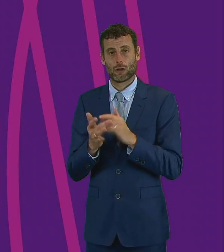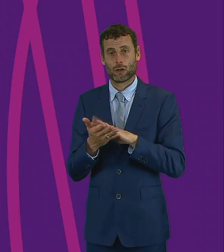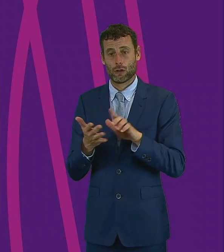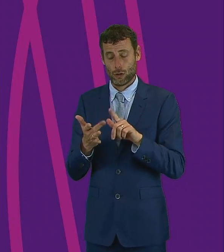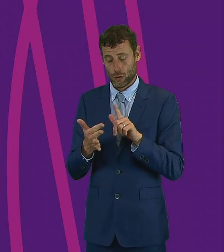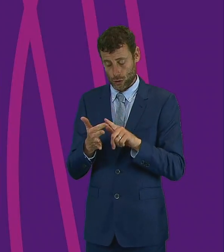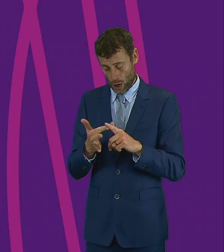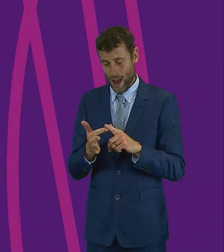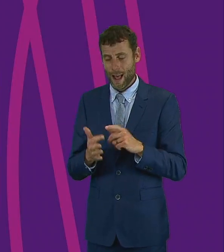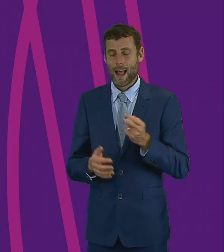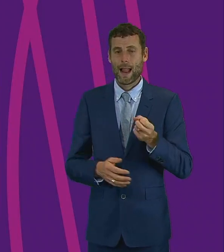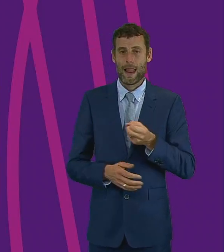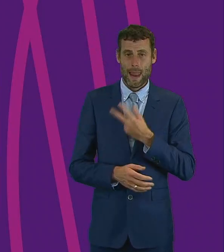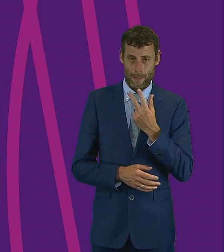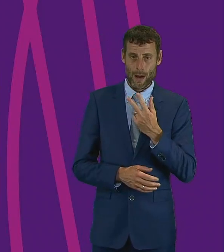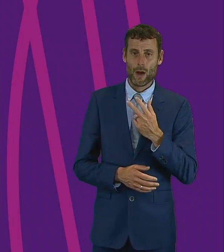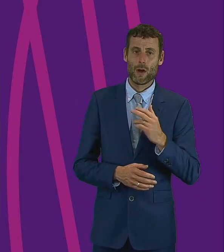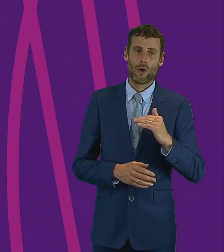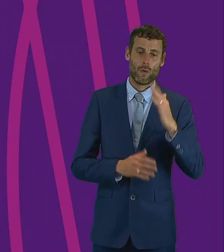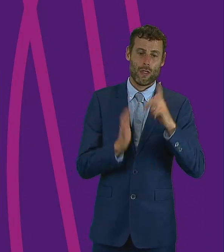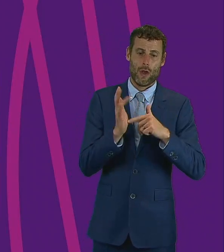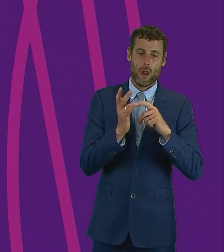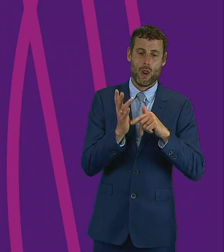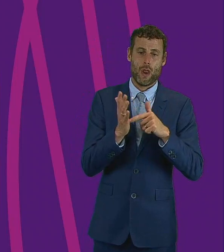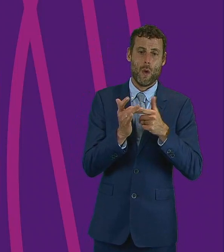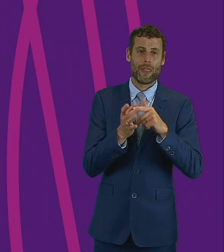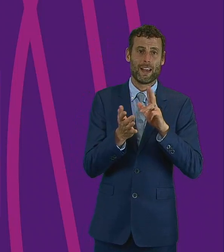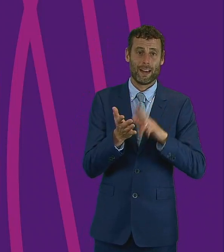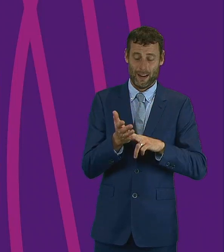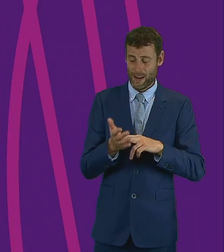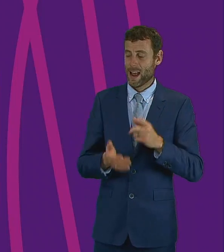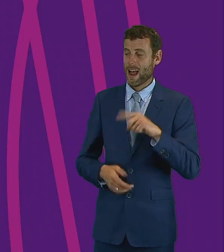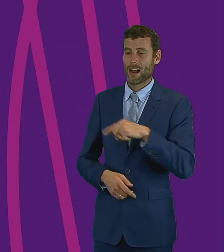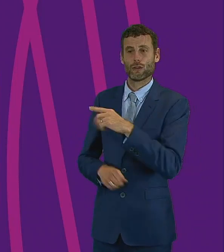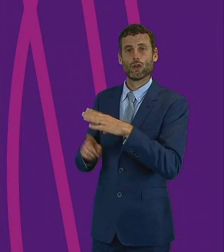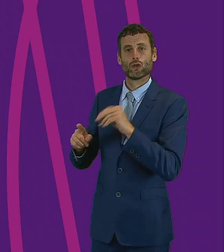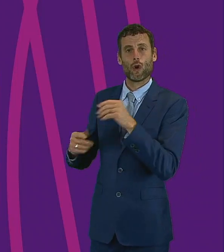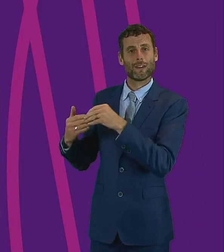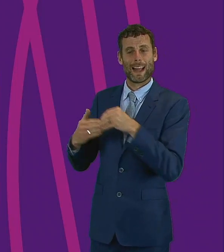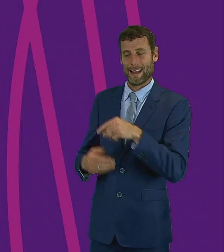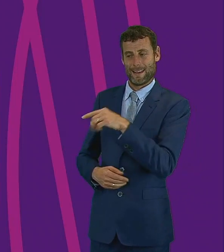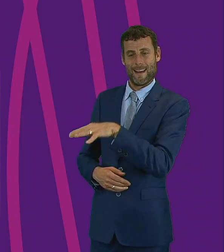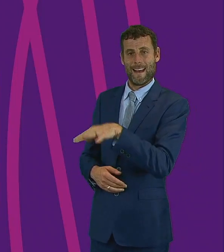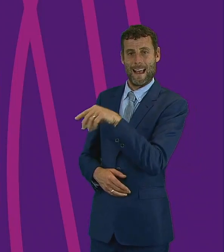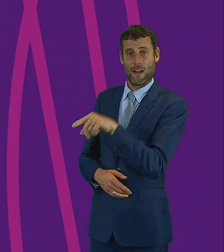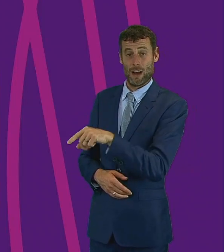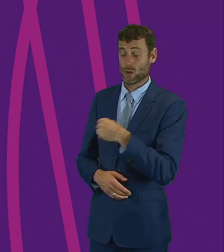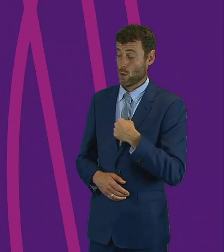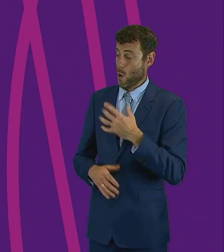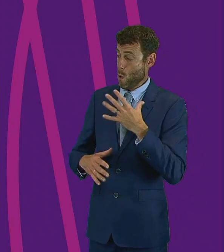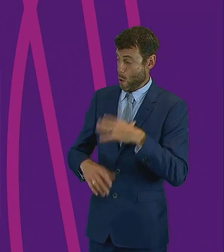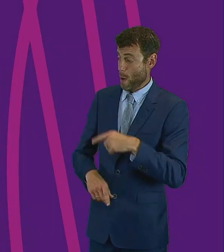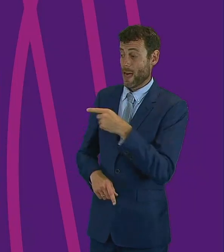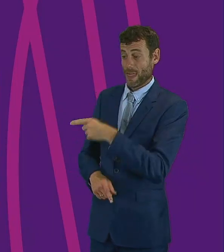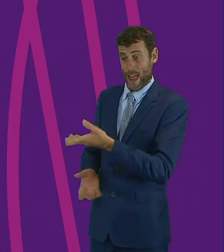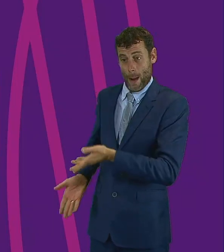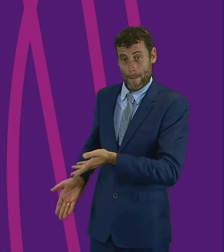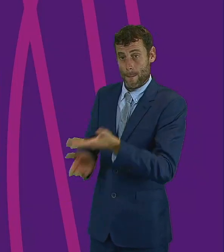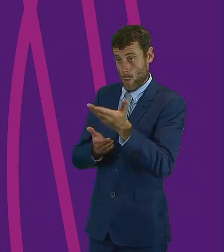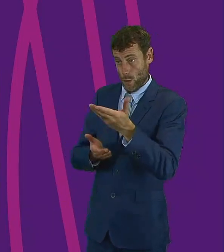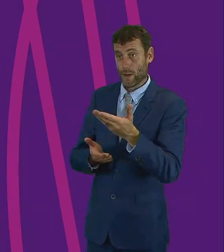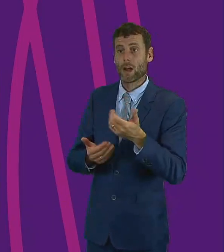Lothian and Tory-led Aberdeenshire. And I hope to see progress in these 3 councils as we deliver this flagship commitment in